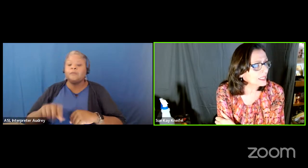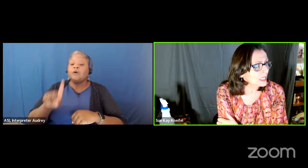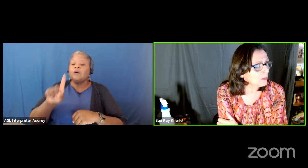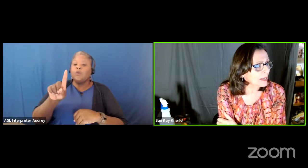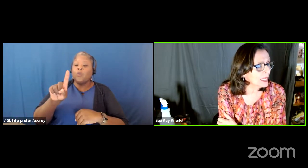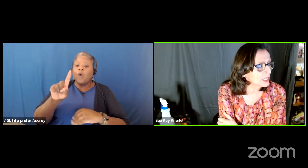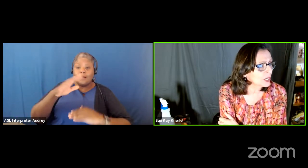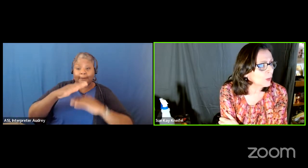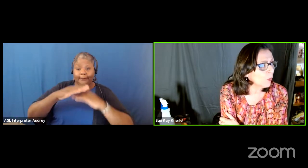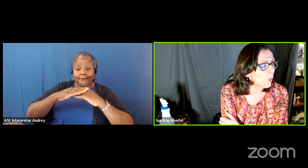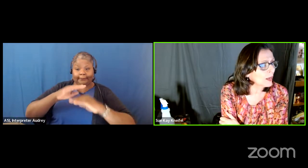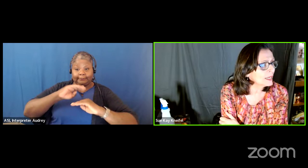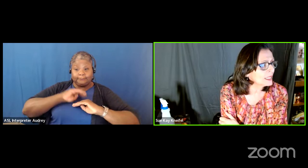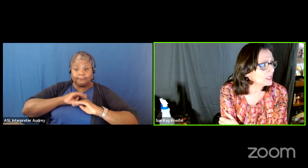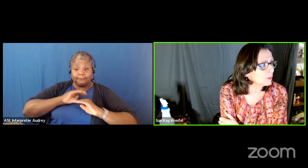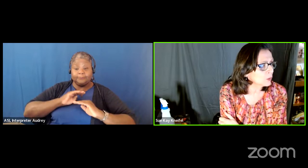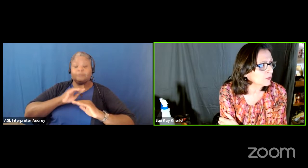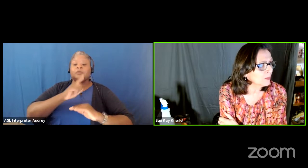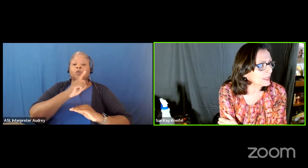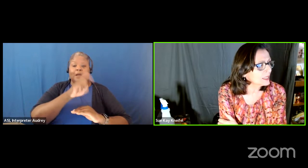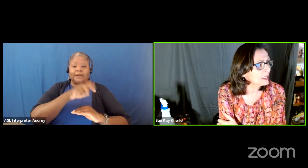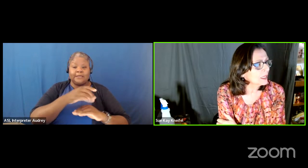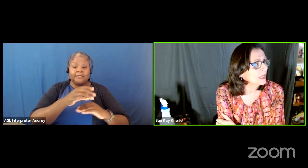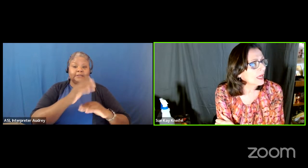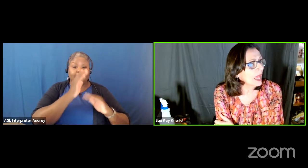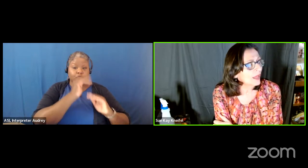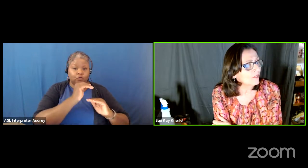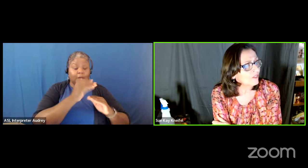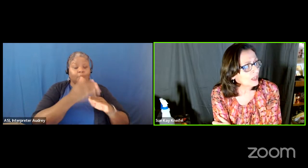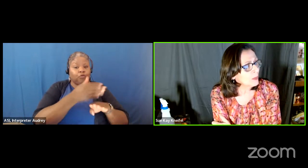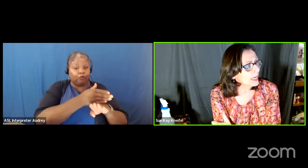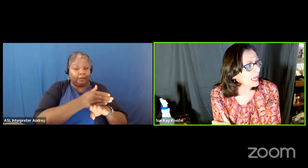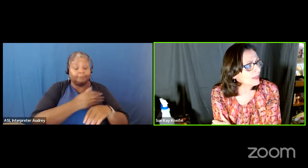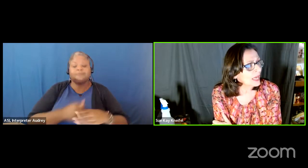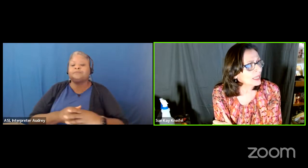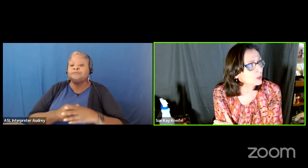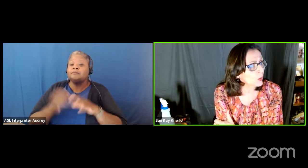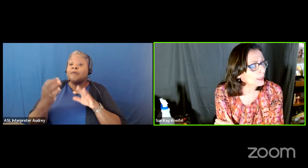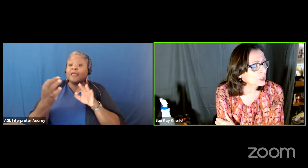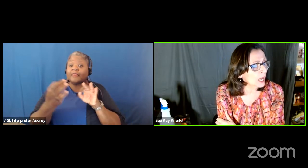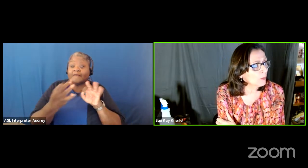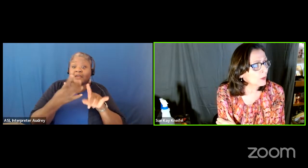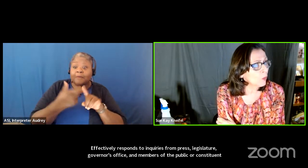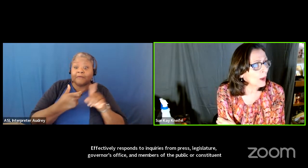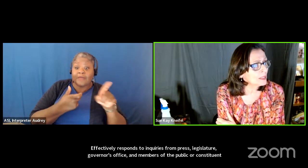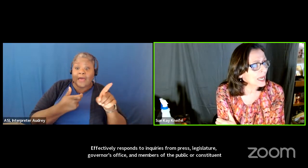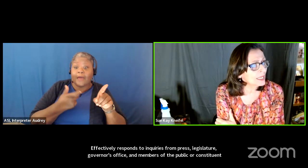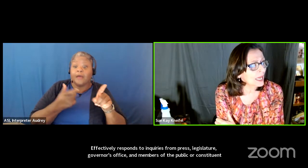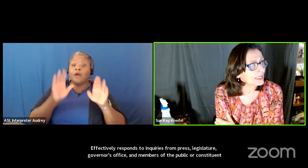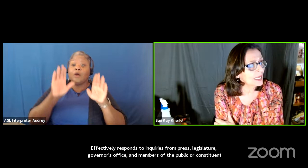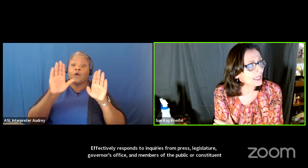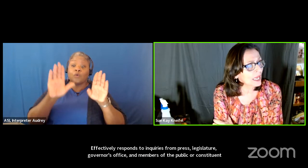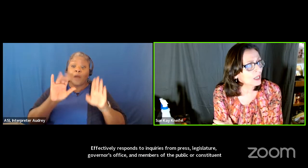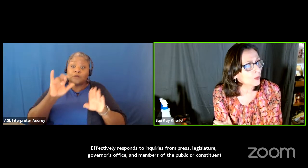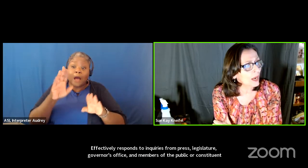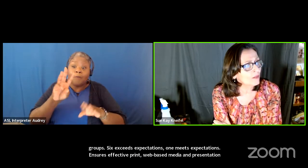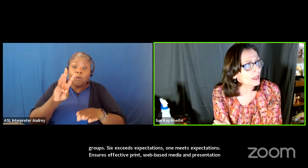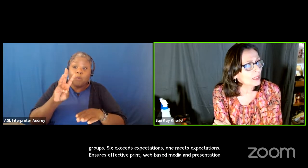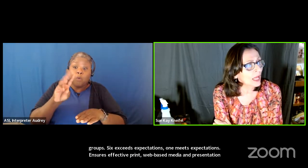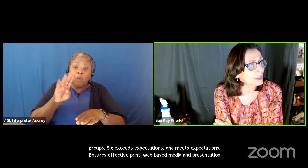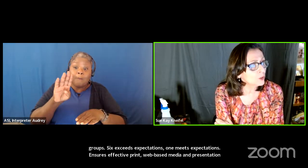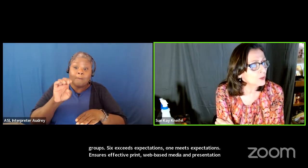1 meets expectation, 1 needs improvement. And the feedback on that is great job with website and